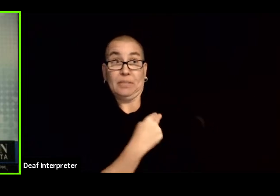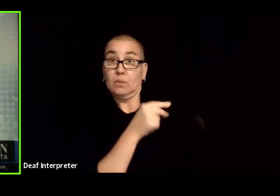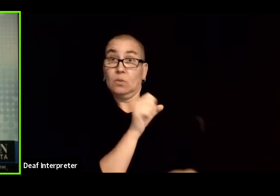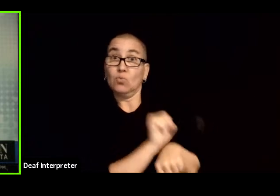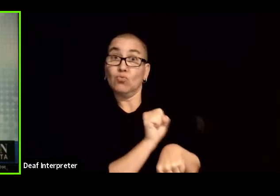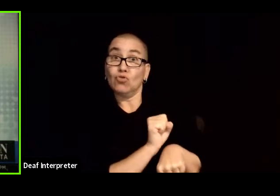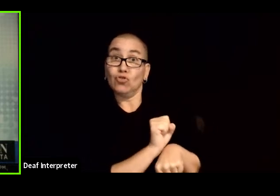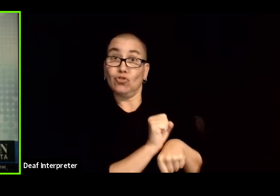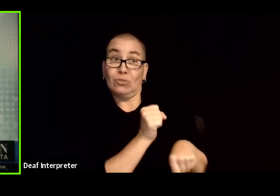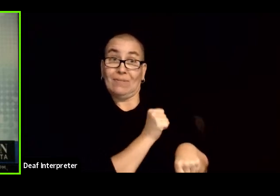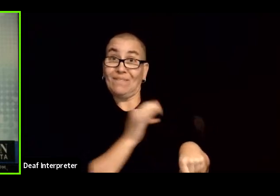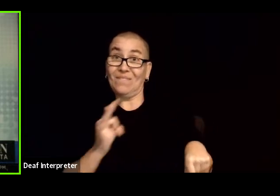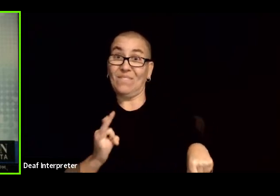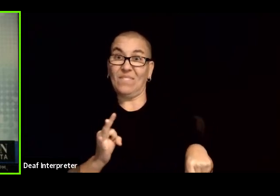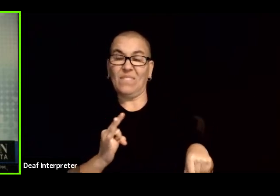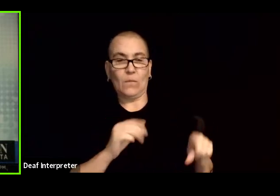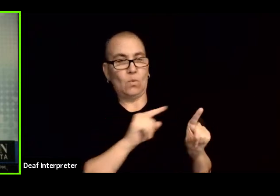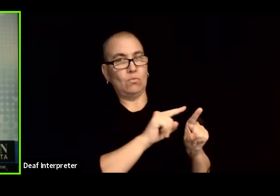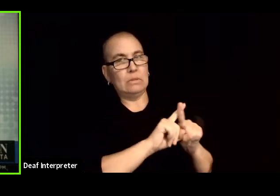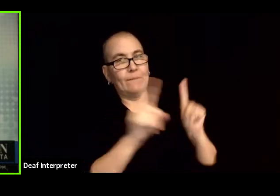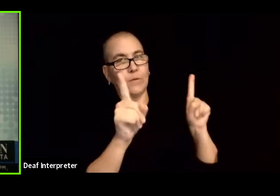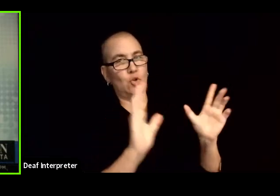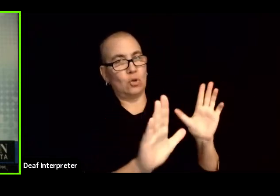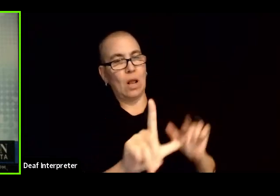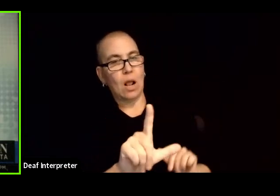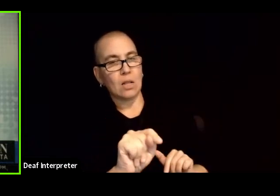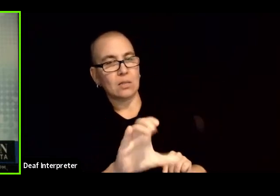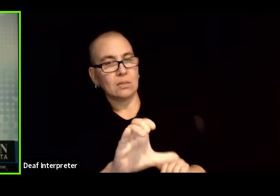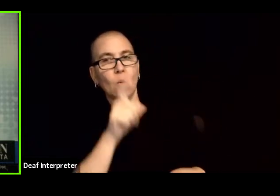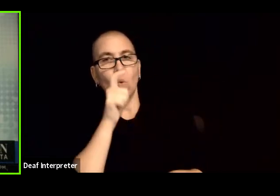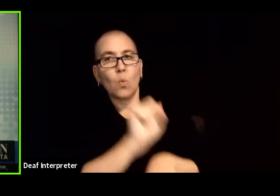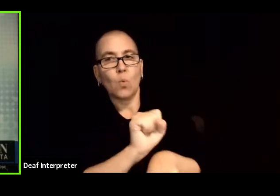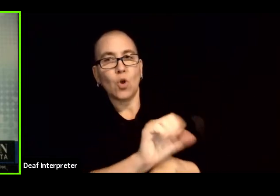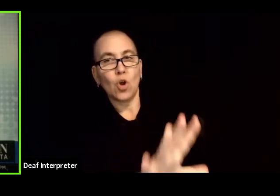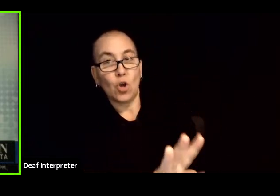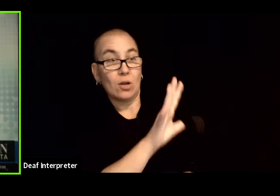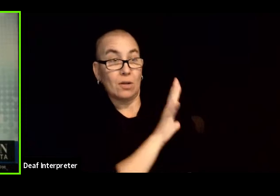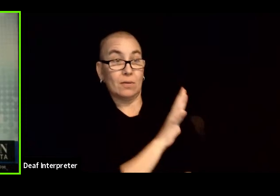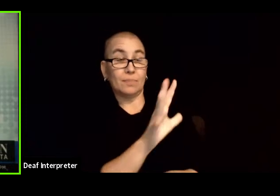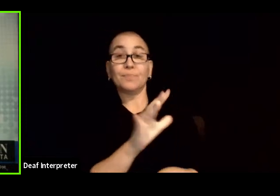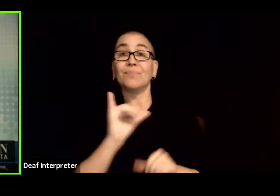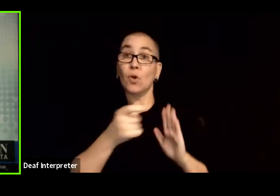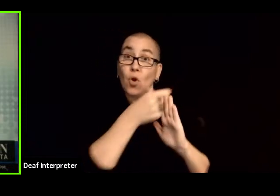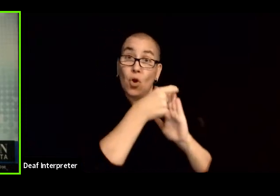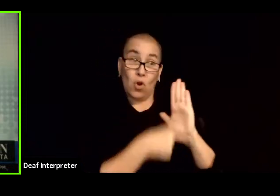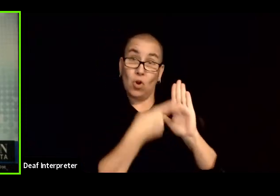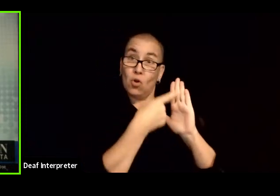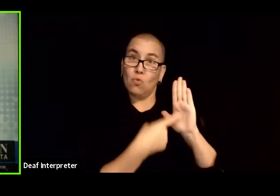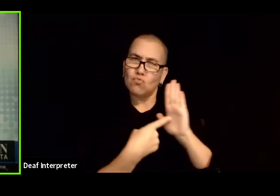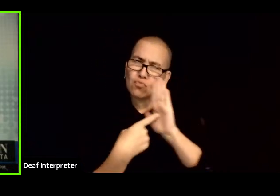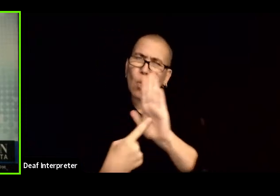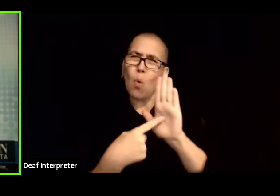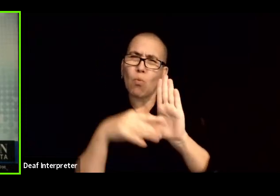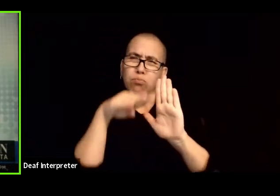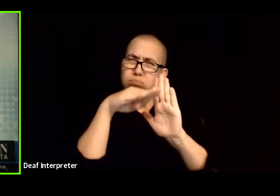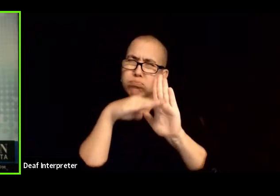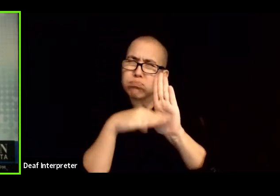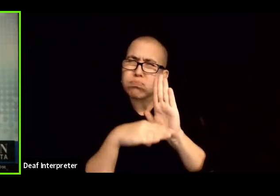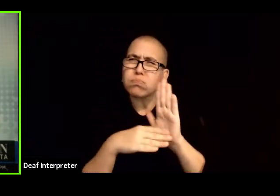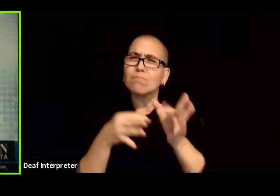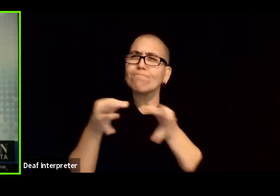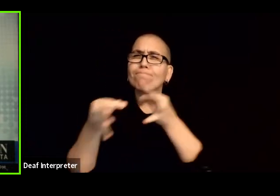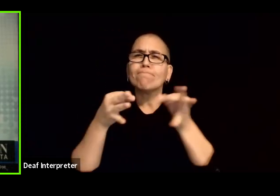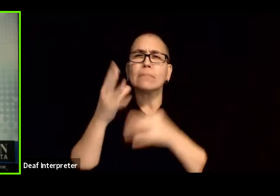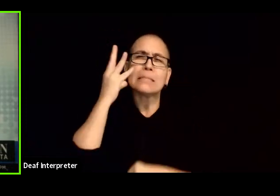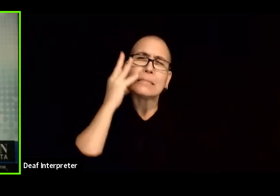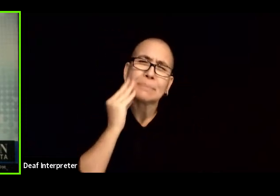this publication, symptomatic meant workers who are experiencing one or more of the symptoms associated with COVID-19.